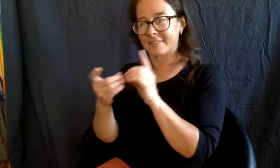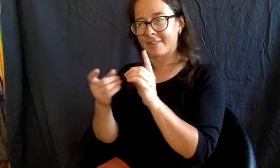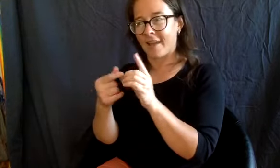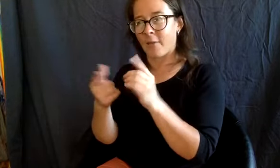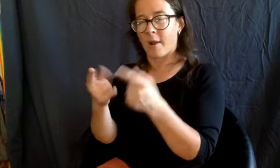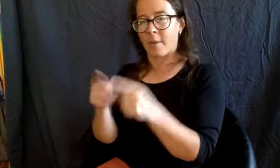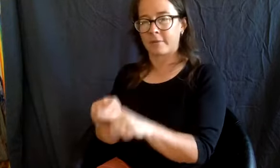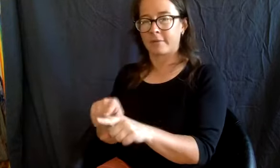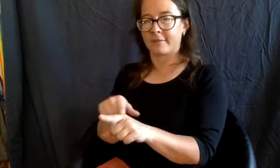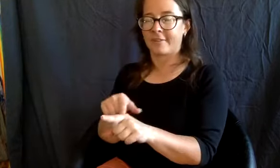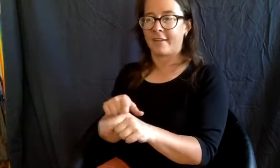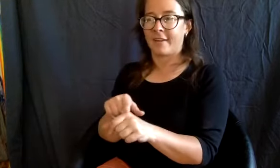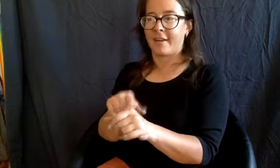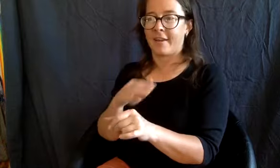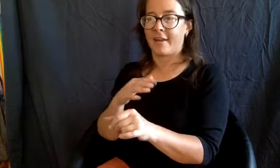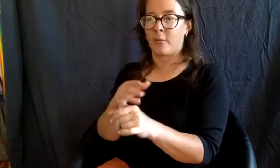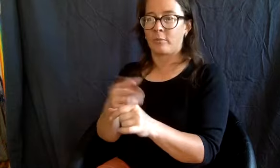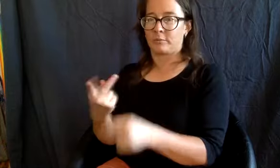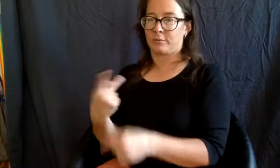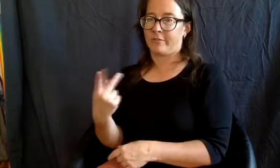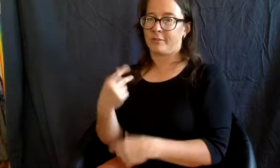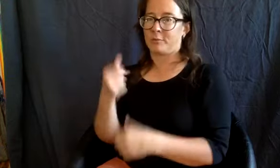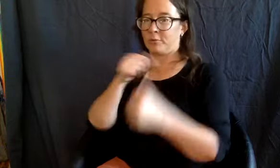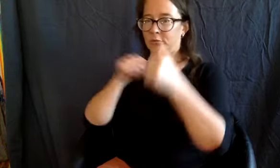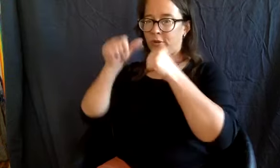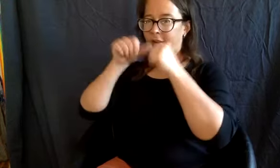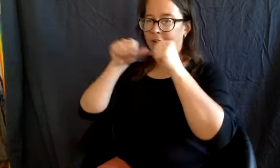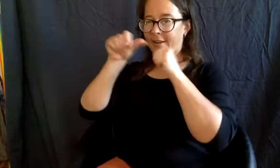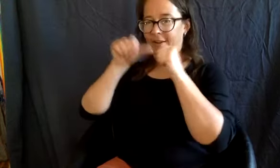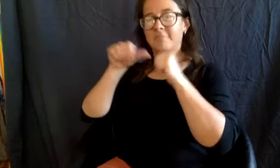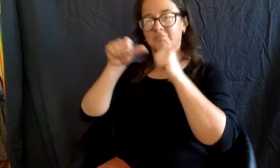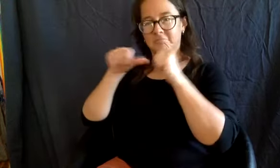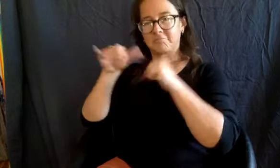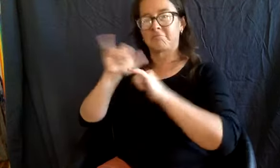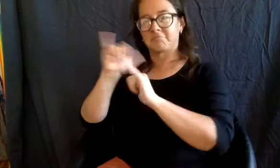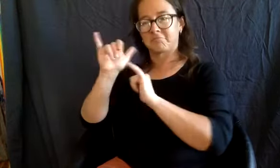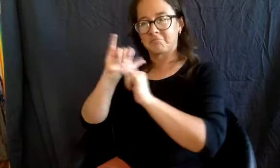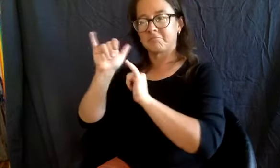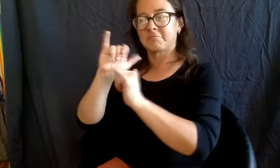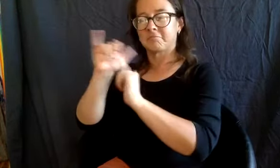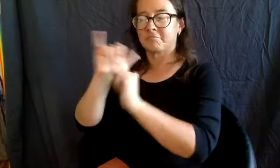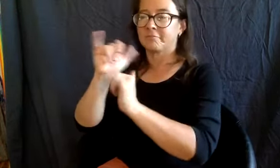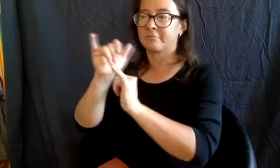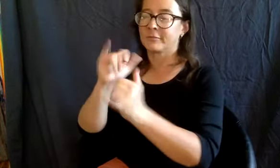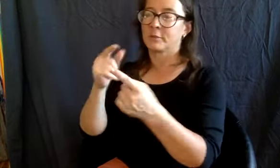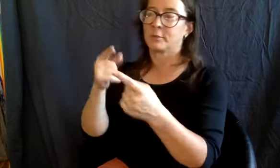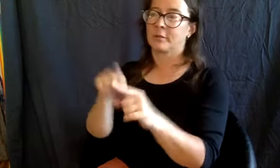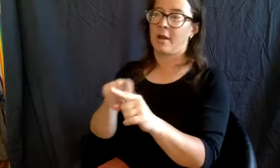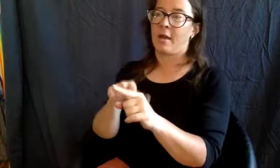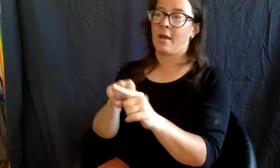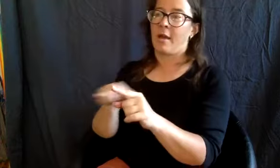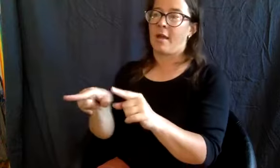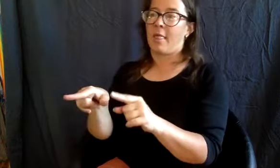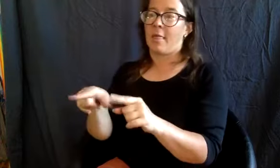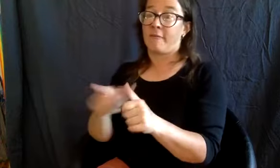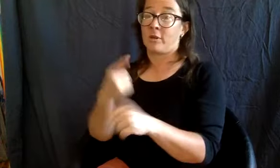drank. I met a girl at that time, and we fell in love, and she had 2 kids. So we decided to move in together and give it a go. And